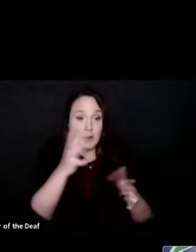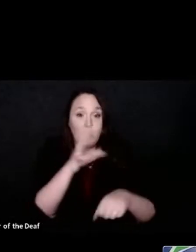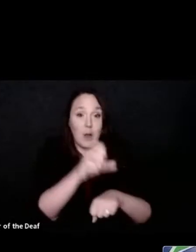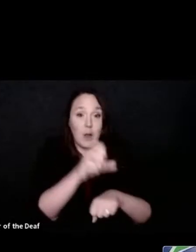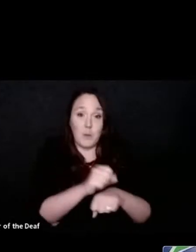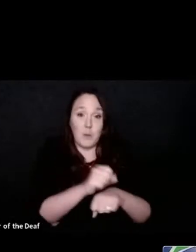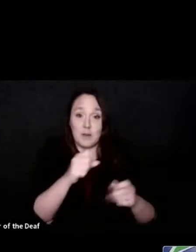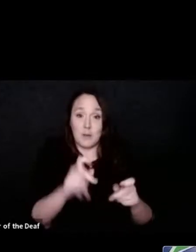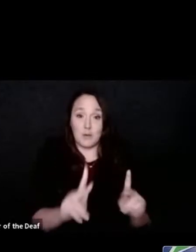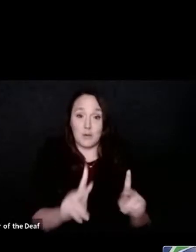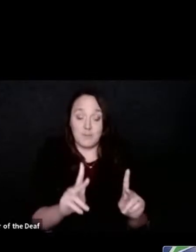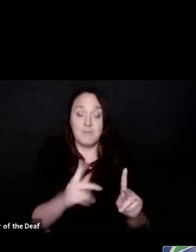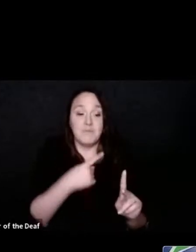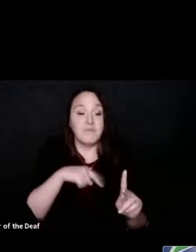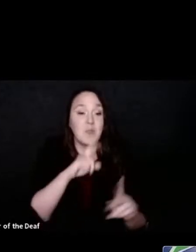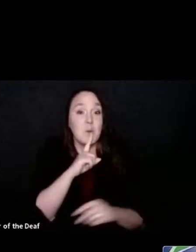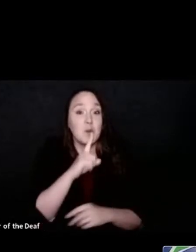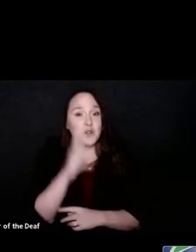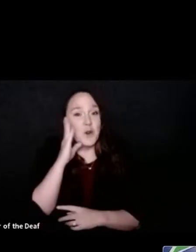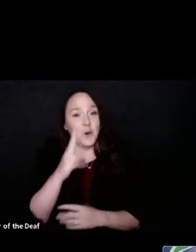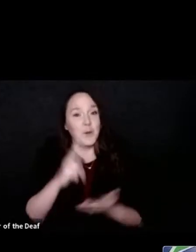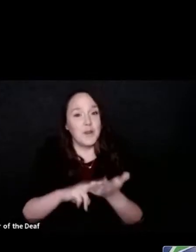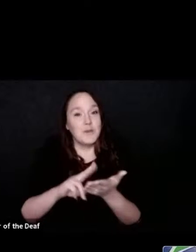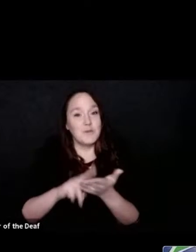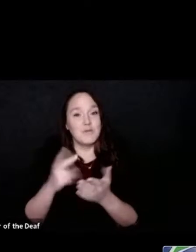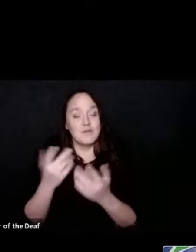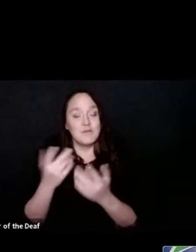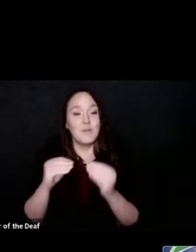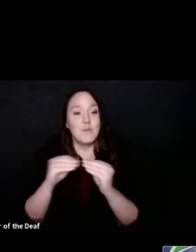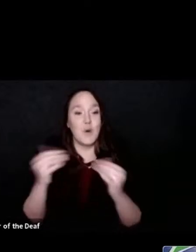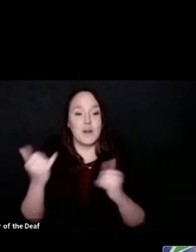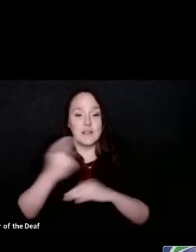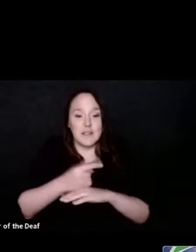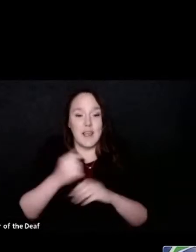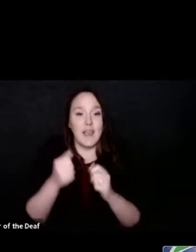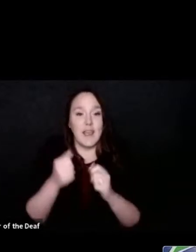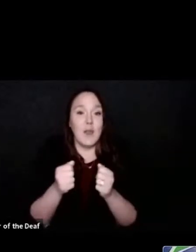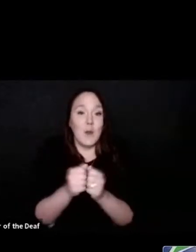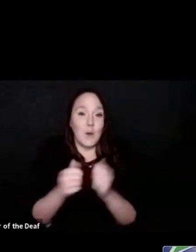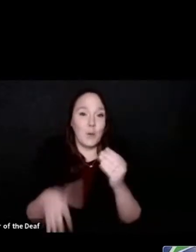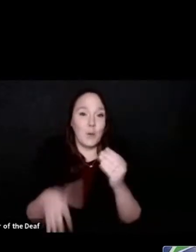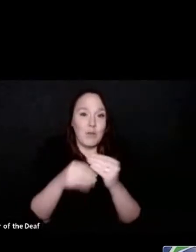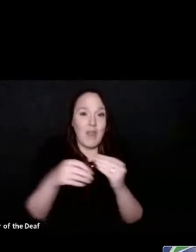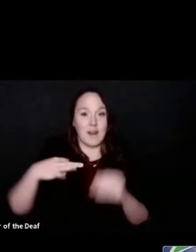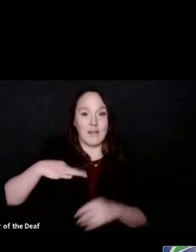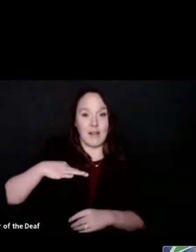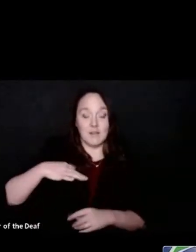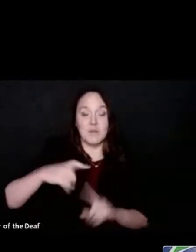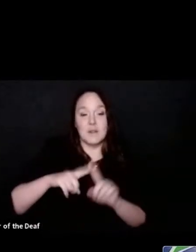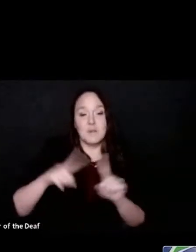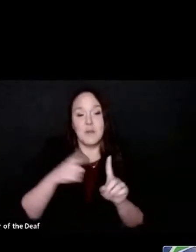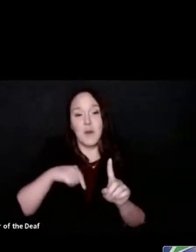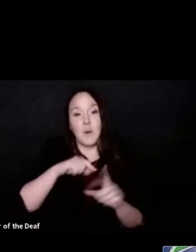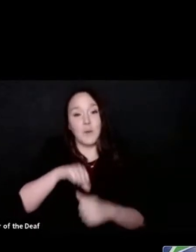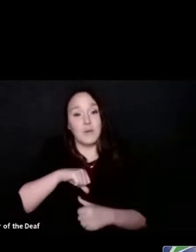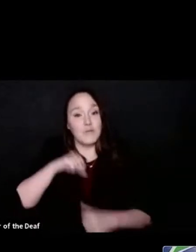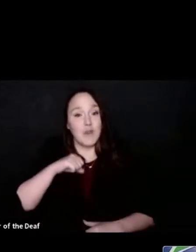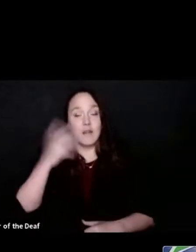opportunity. We're sure there'll be more registered today with the expansion of eligibility, but we're proud of the